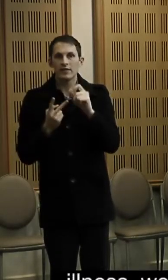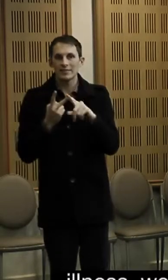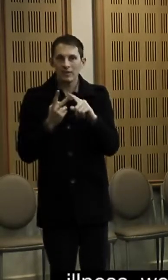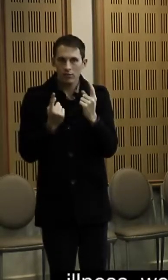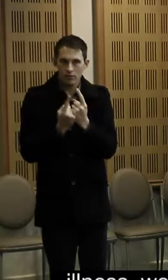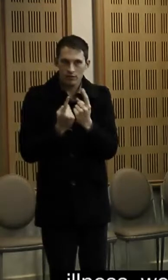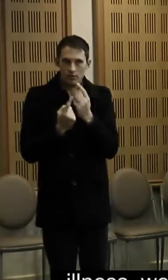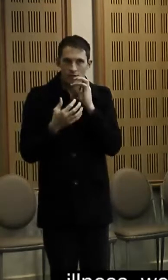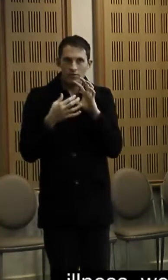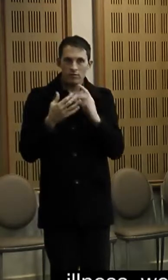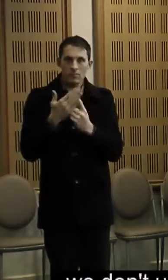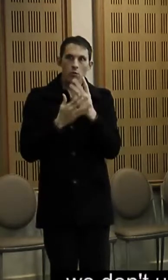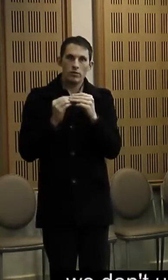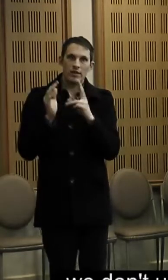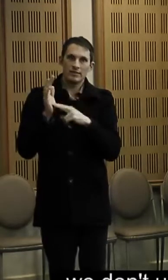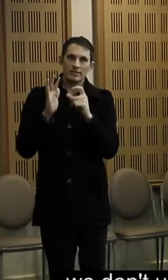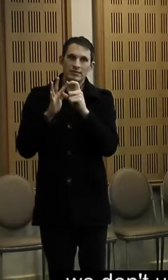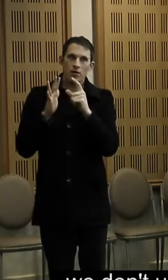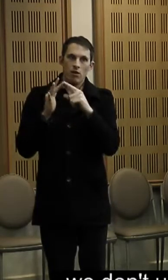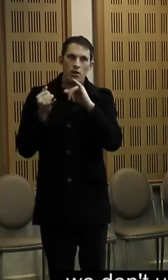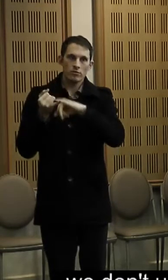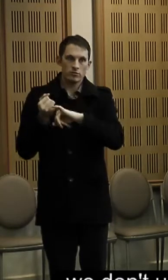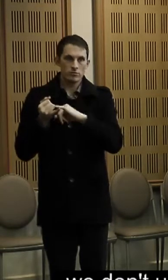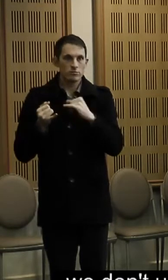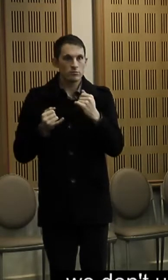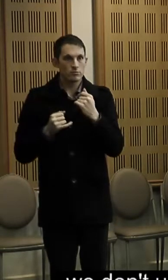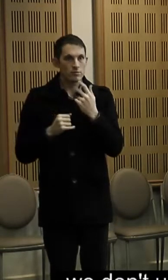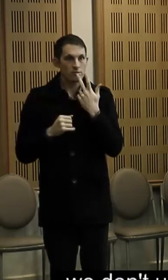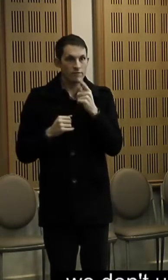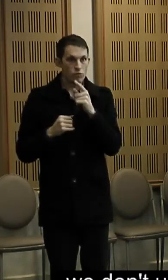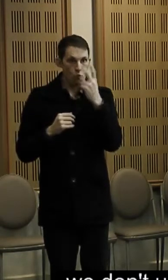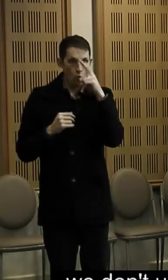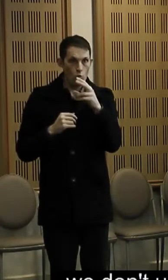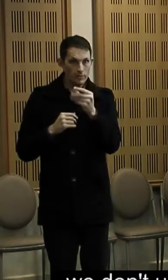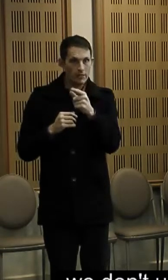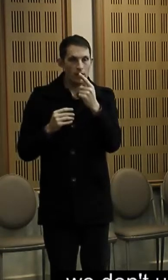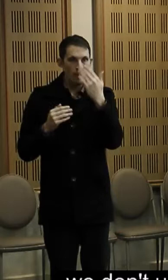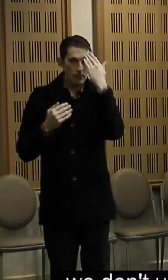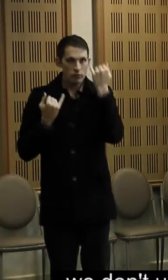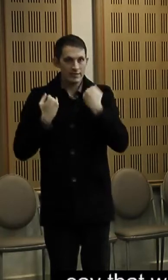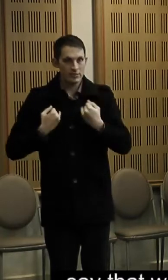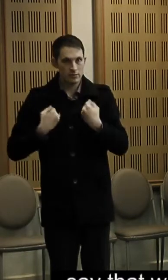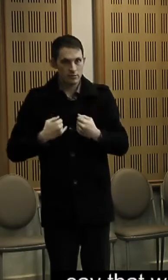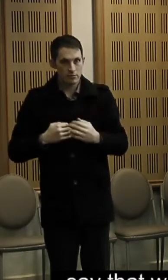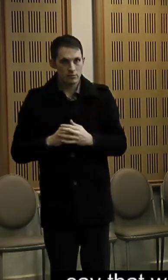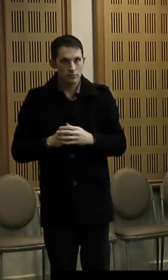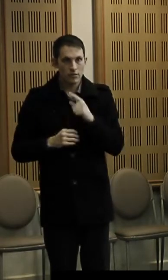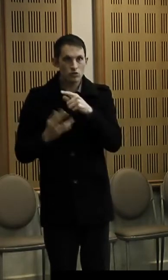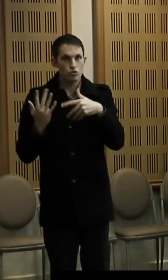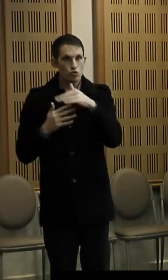the NDIS is, if you call something mental illness, for example, as a social